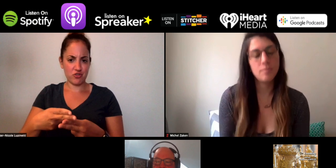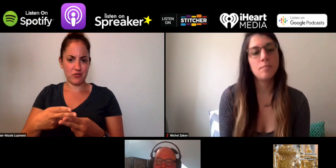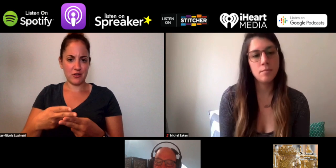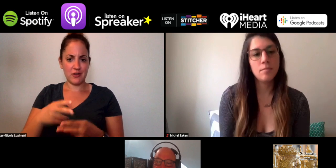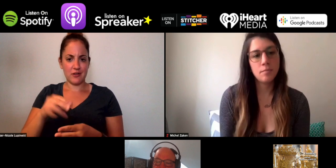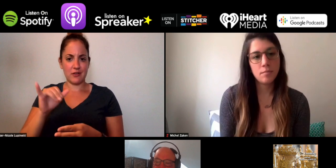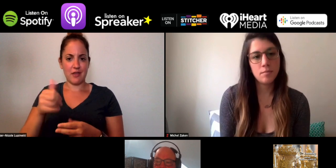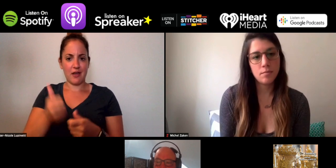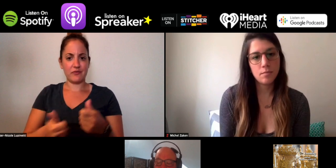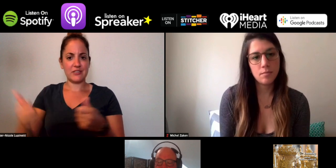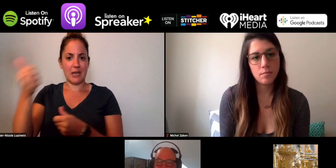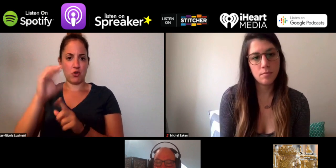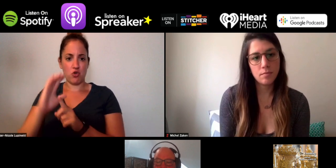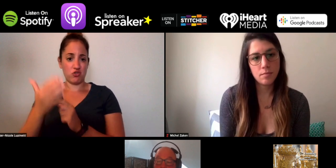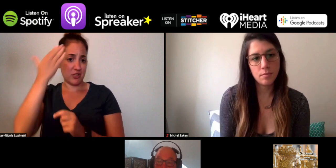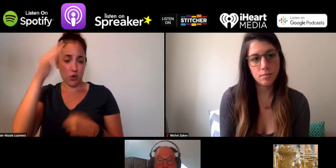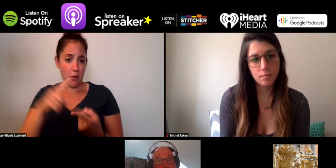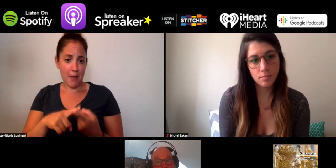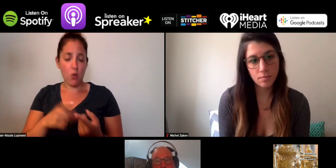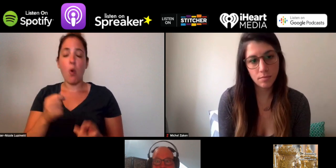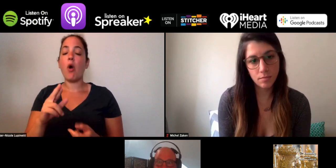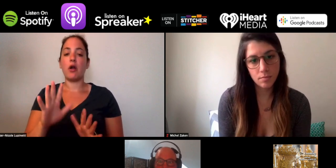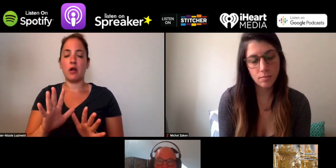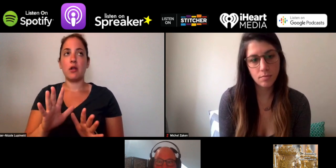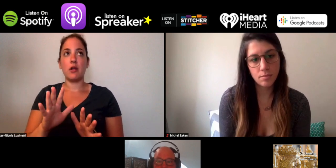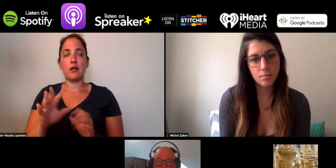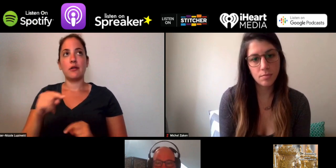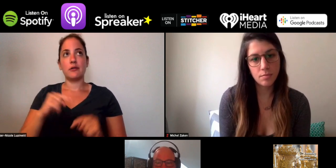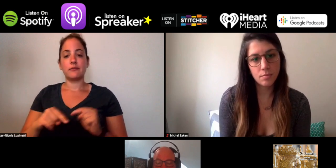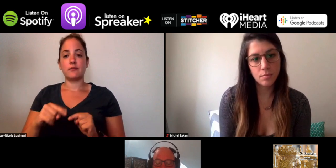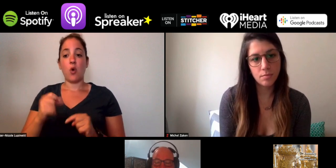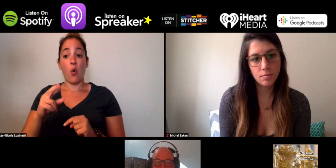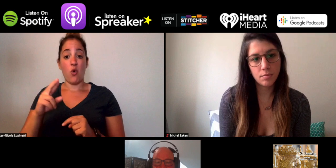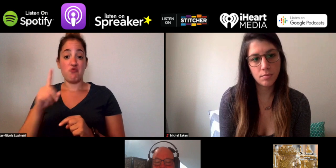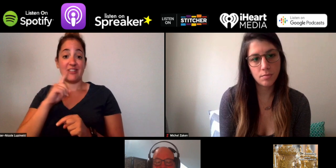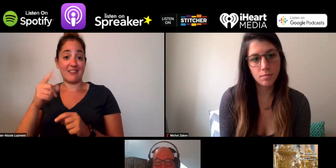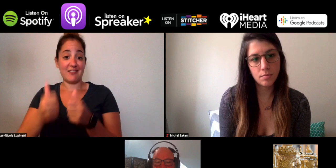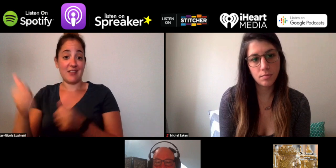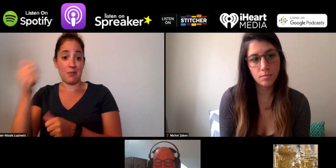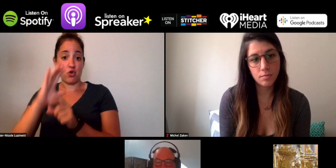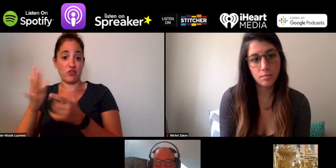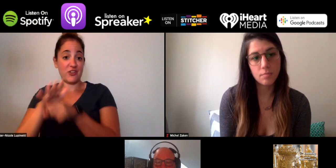the dominant culture is less aware of or has suppressed?